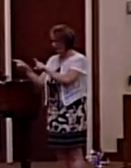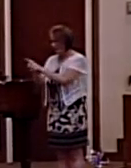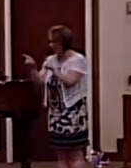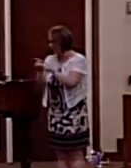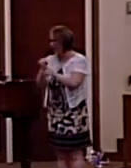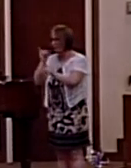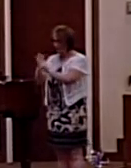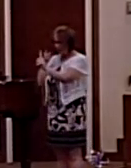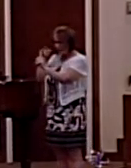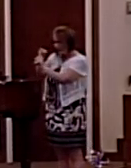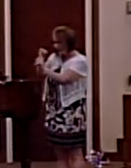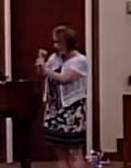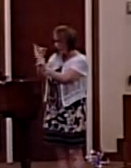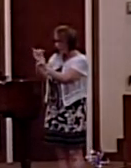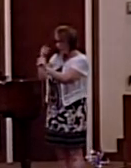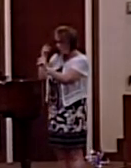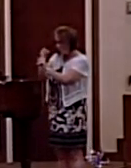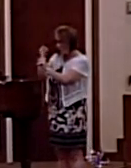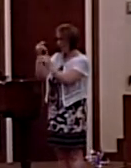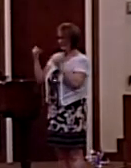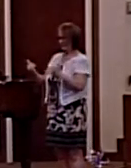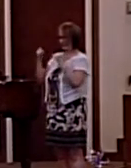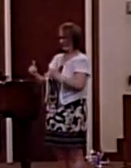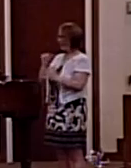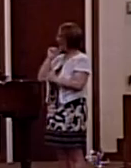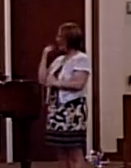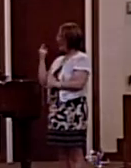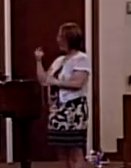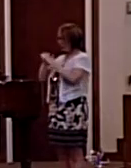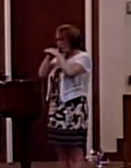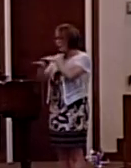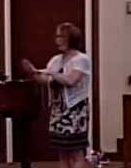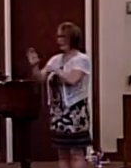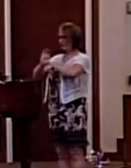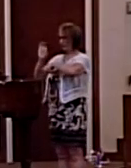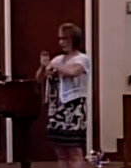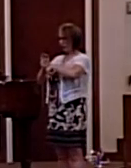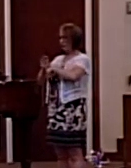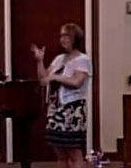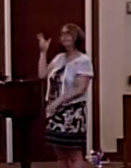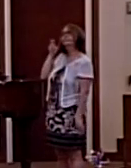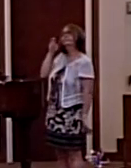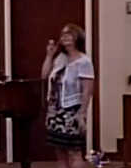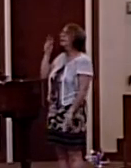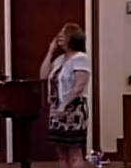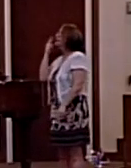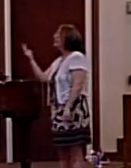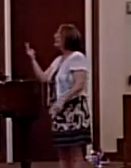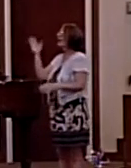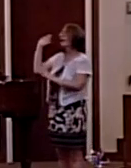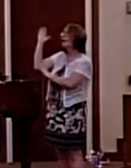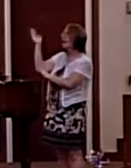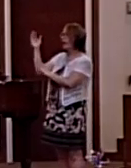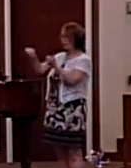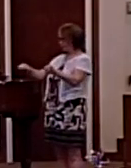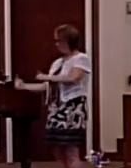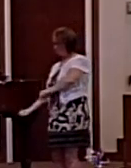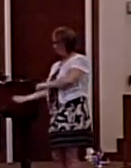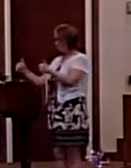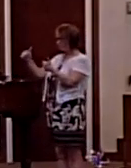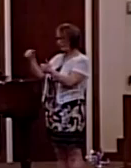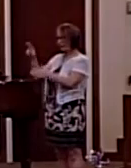going somewhere. I'm here to tell you today, it's just not about walking into a church, listening to a sermon, getting dunked in the water, and